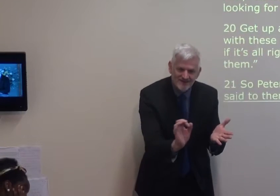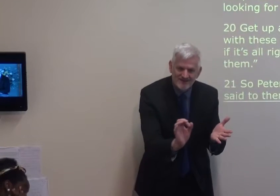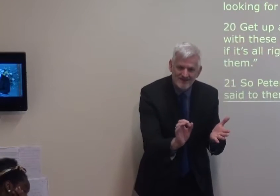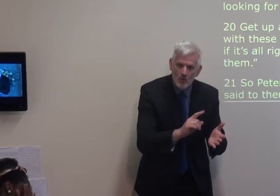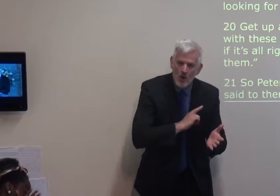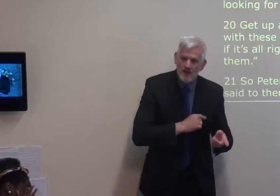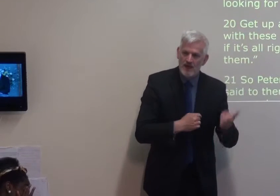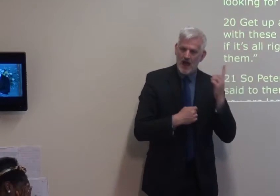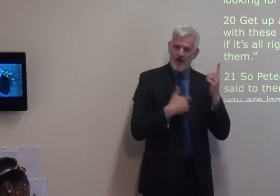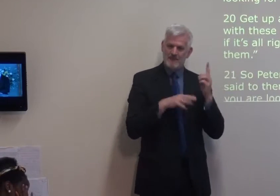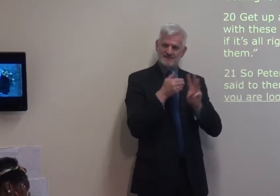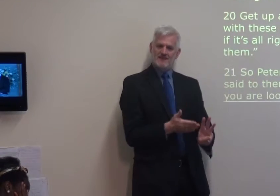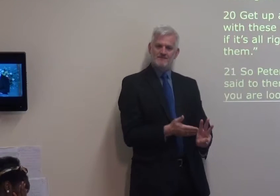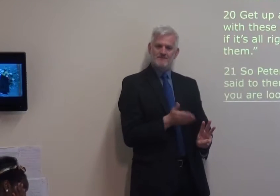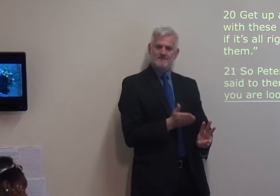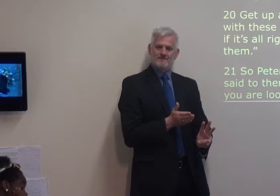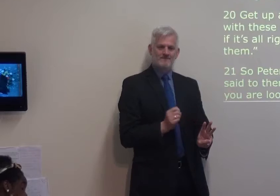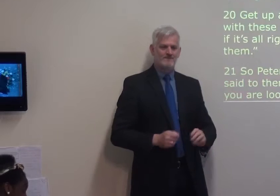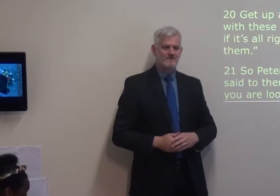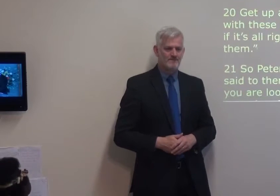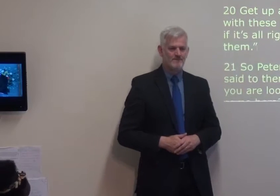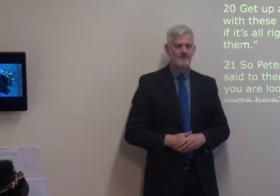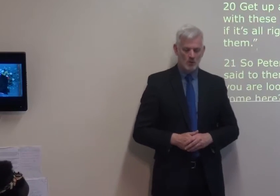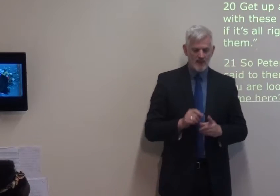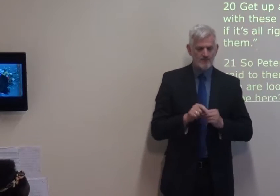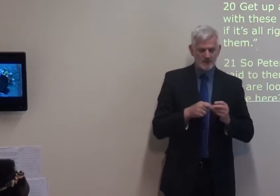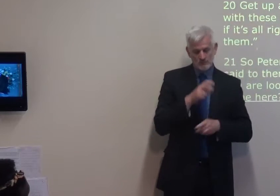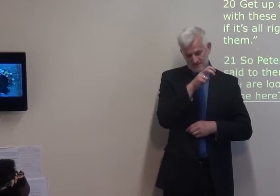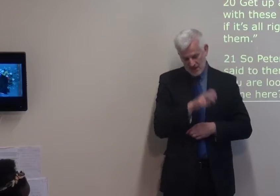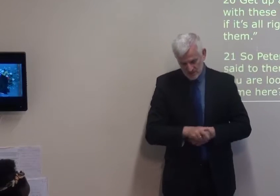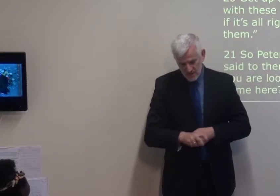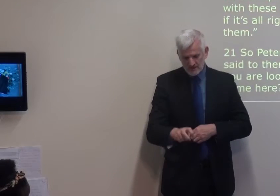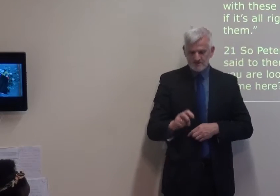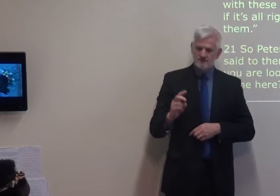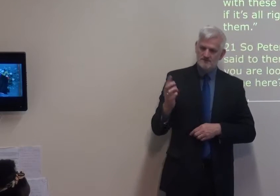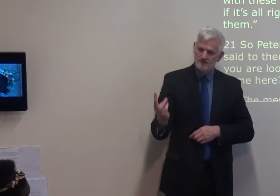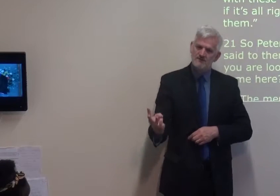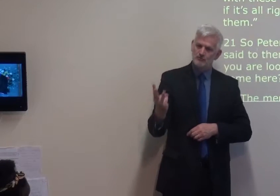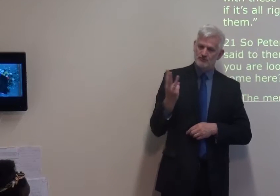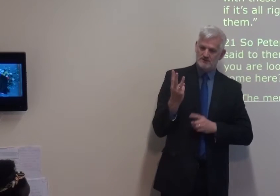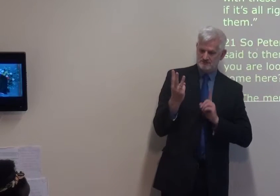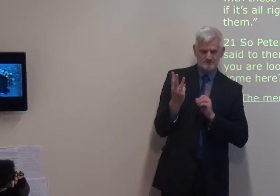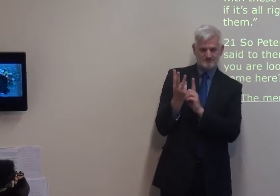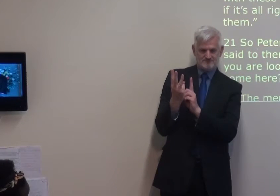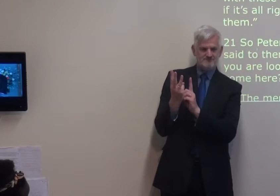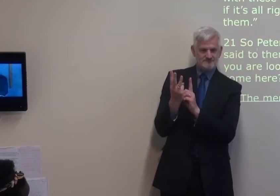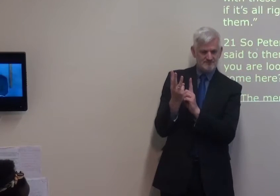I have sent them. Then Peter went down to the men which were sent unto him from Cornelius, and